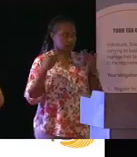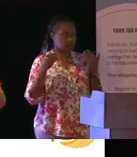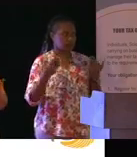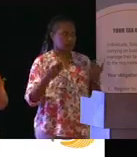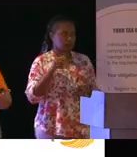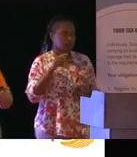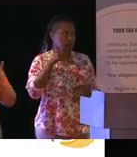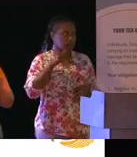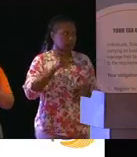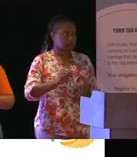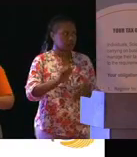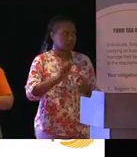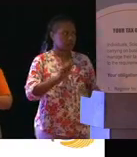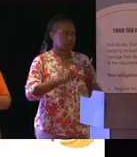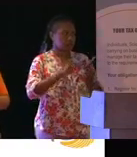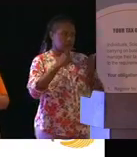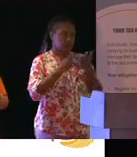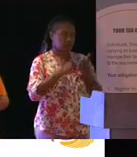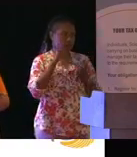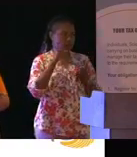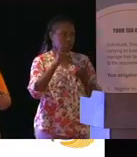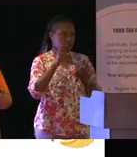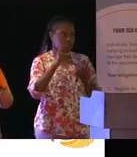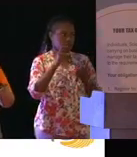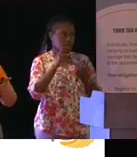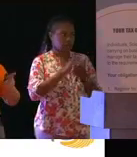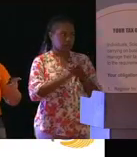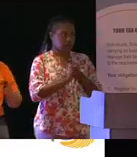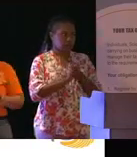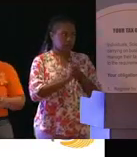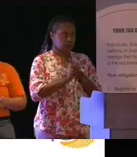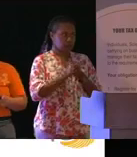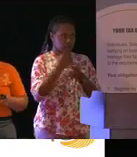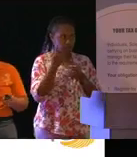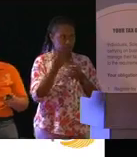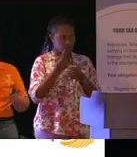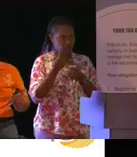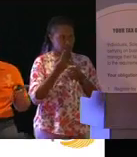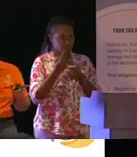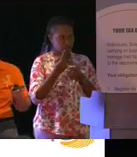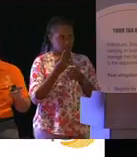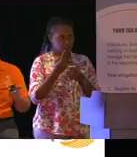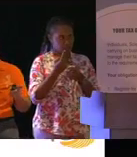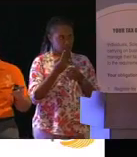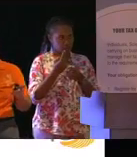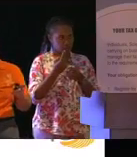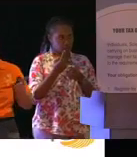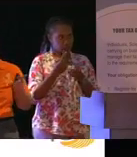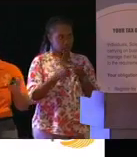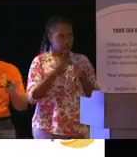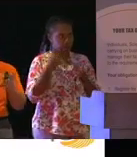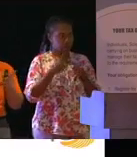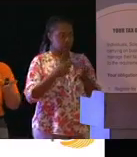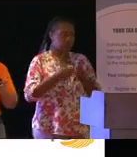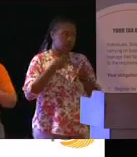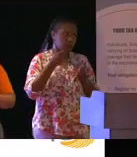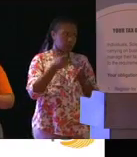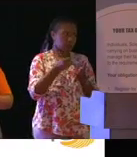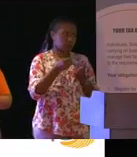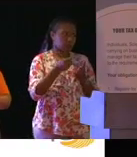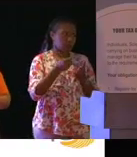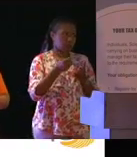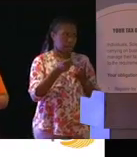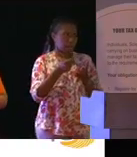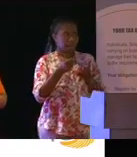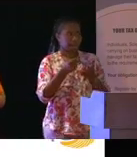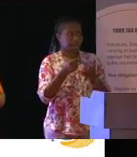IRC would require from you taxpayers. That is the triple T, as I have stated, which is your TIN,